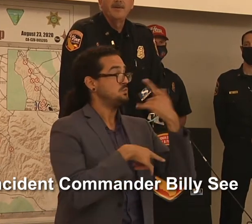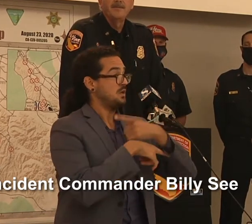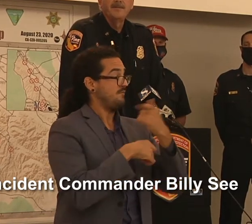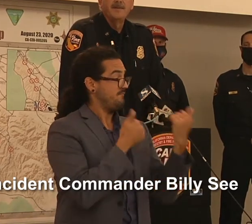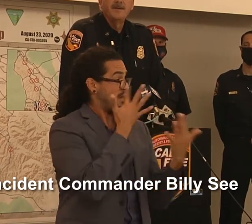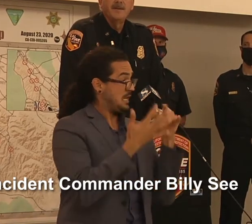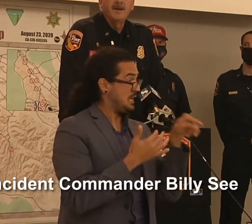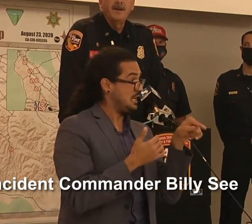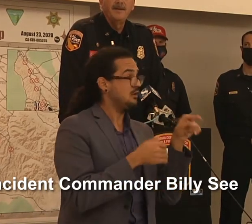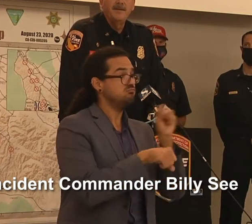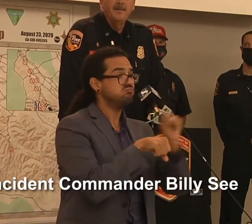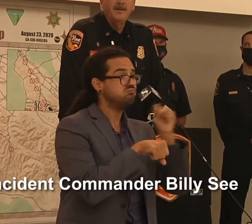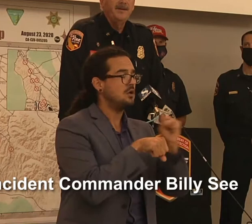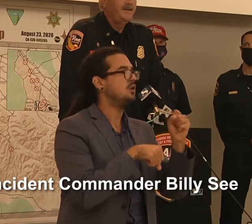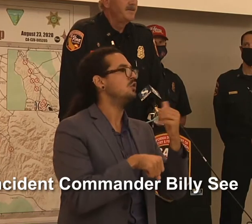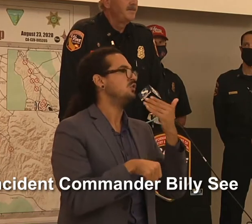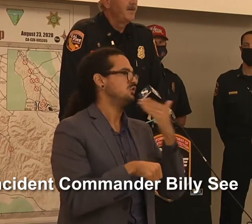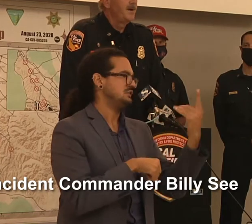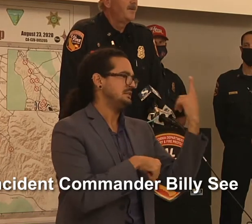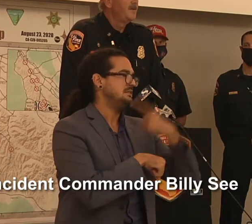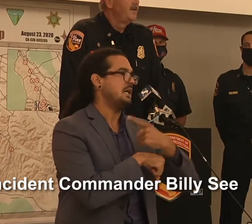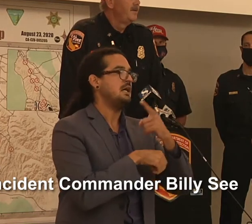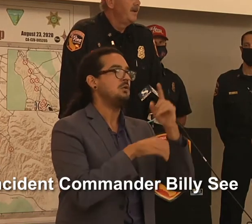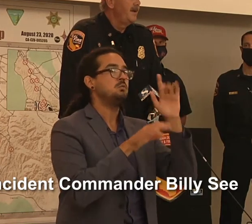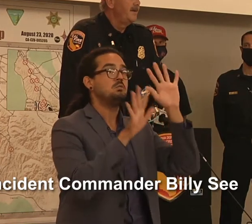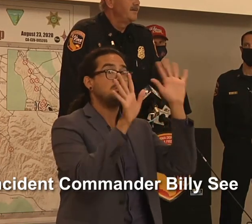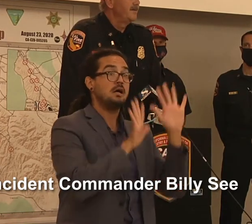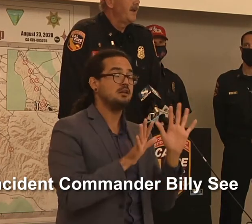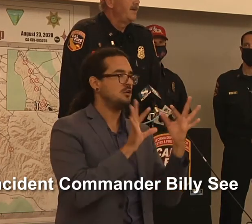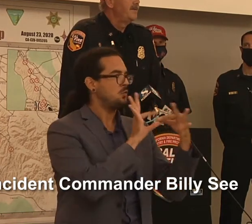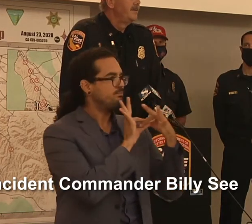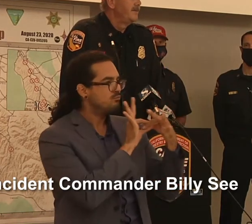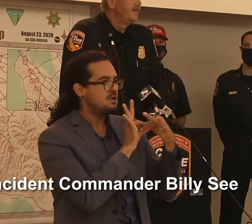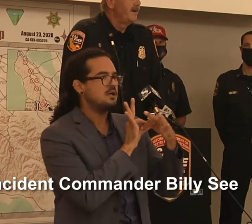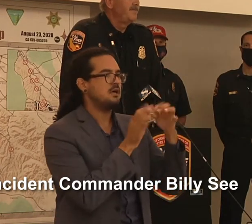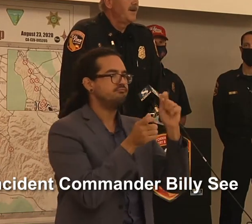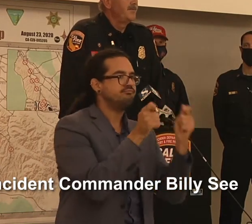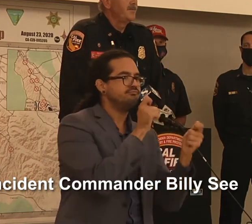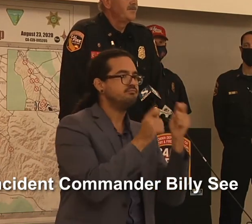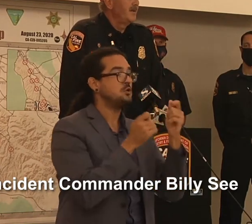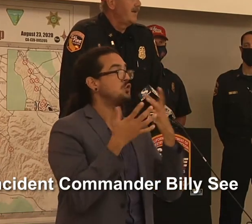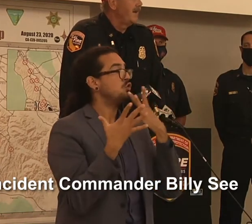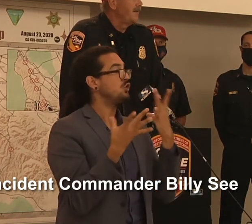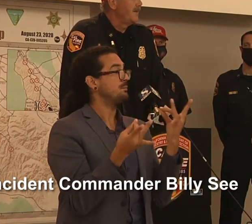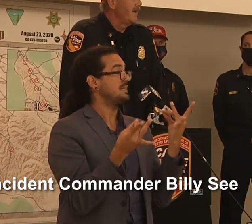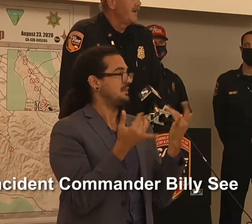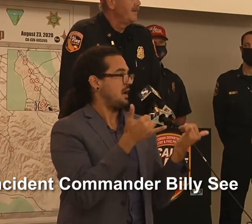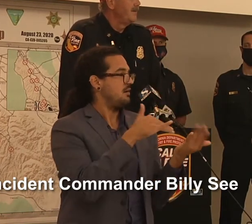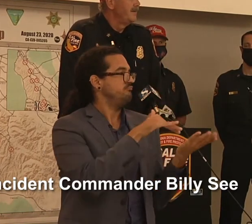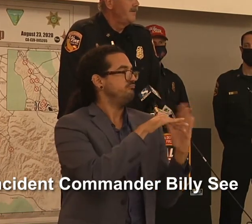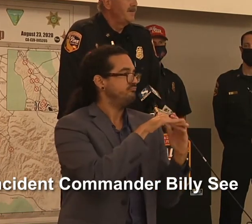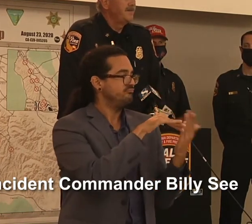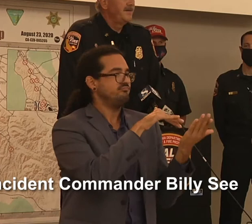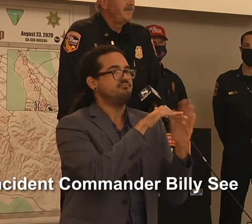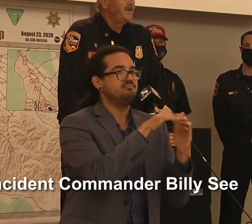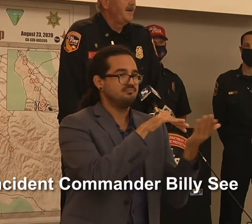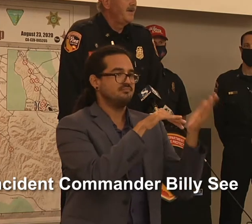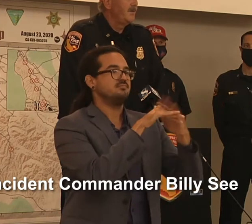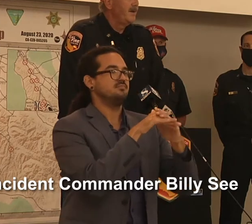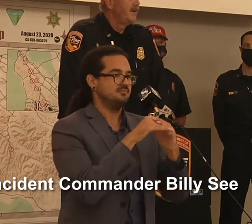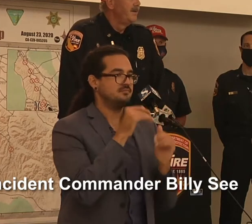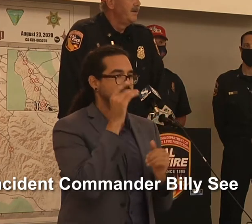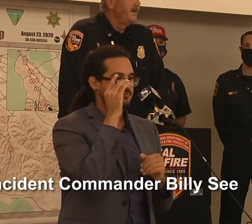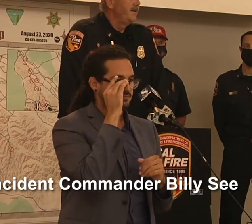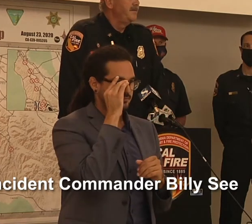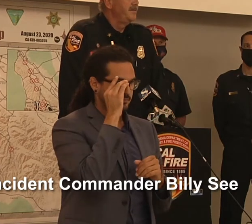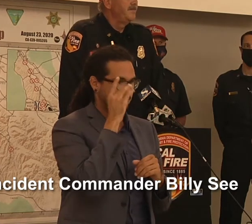moderated for us. The humidities have come up and has allowed the firefighting personnel out on the ground to make significant